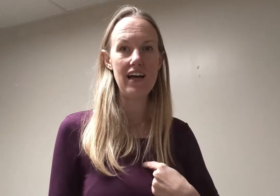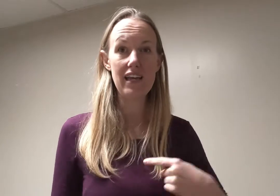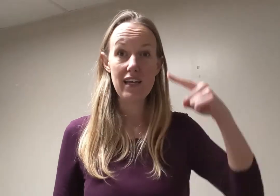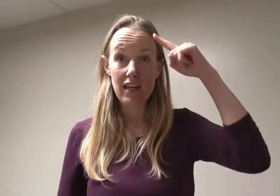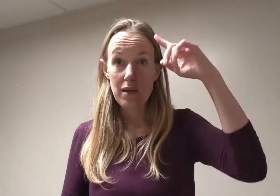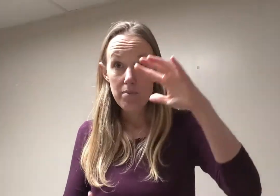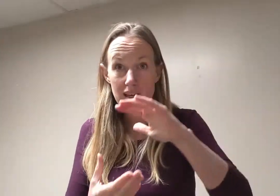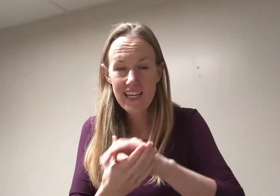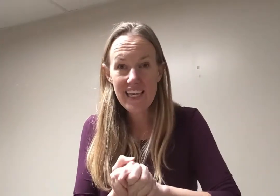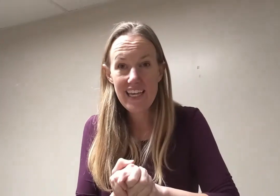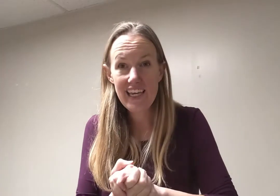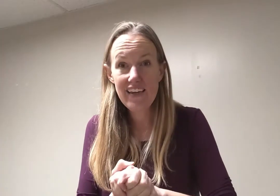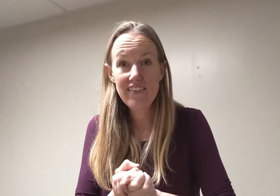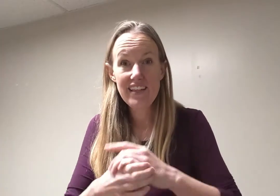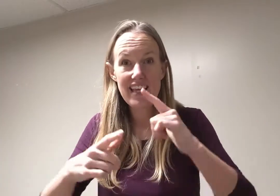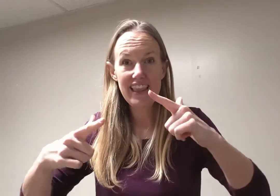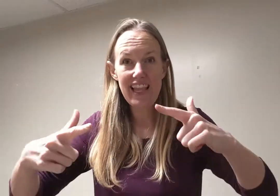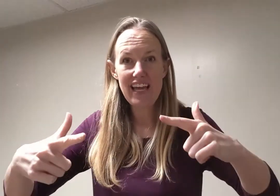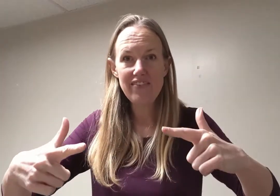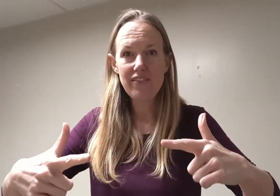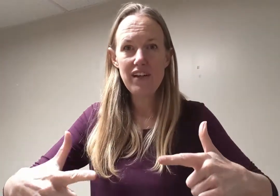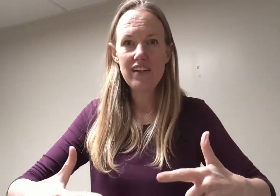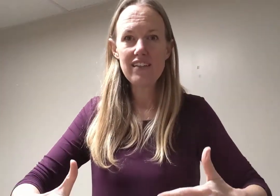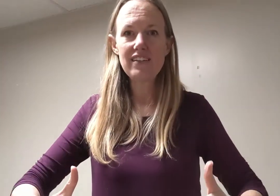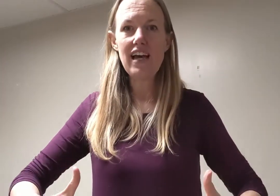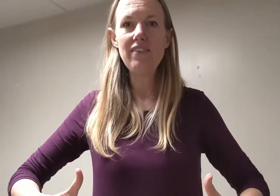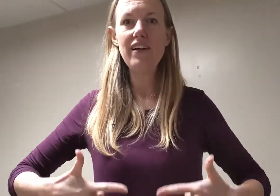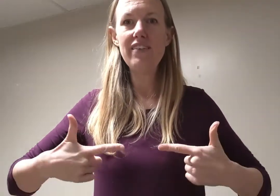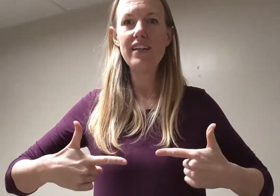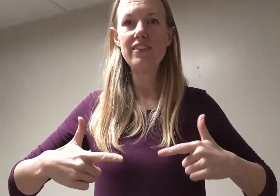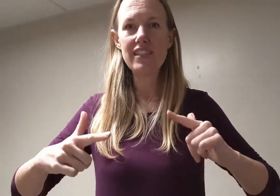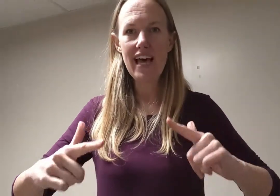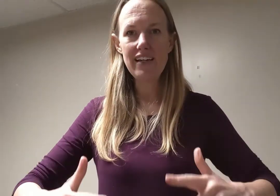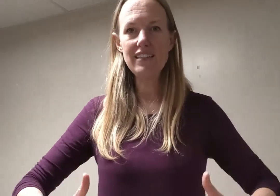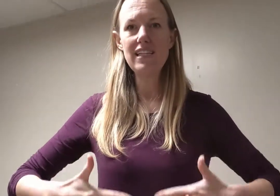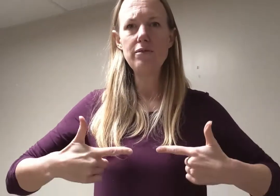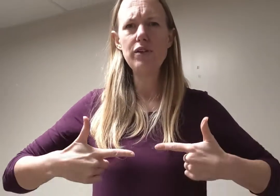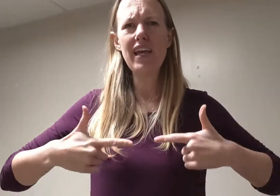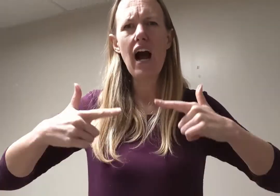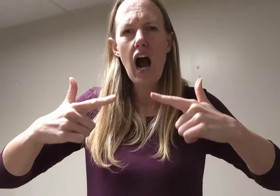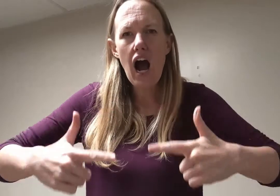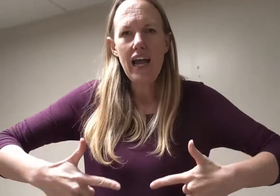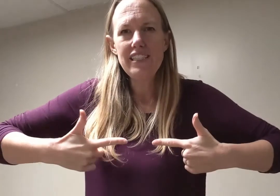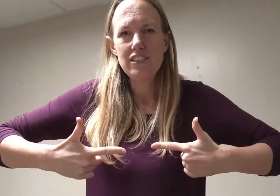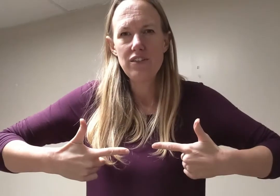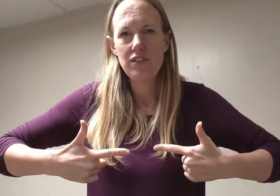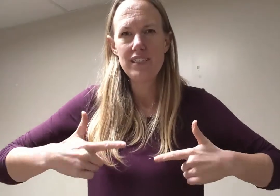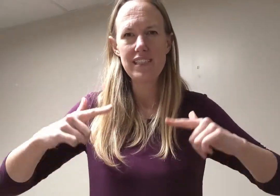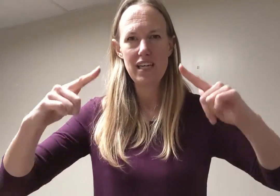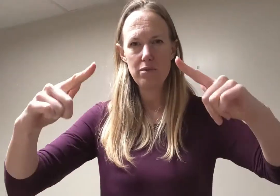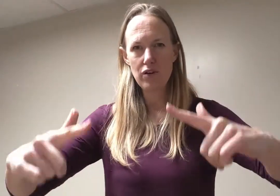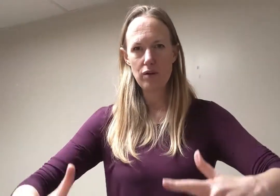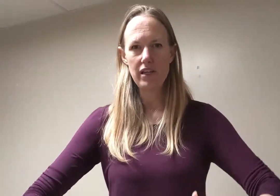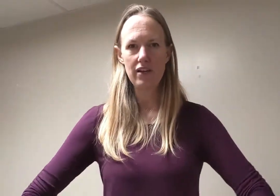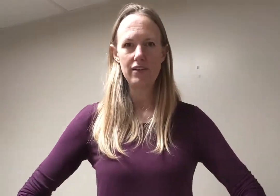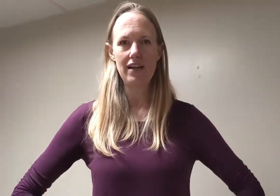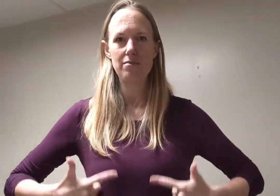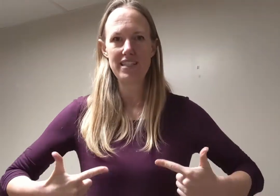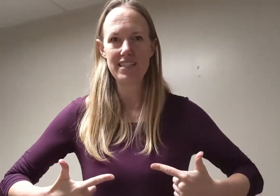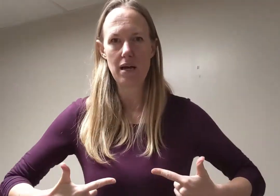I believe, and then life, we already learned that one, right? Those L's. I'm doing it high just so you can see it, but normally I go down to my stomach